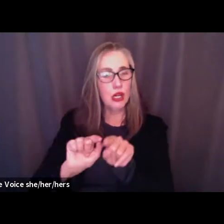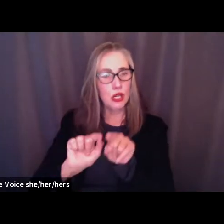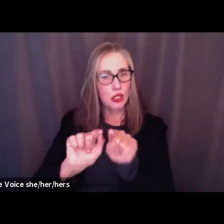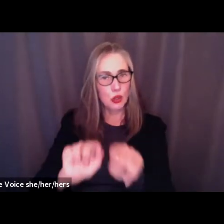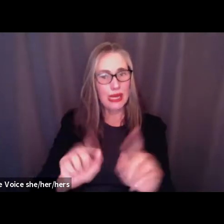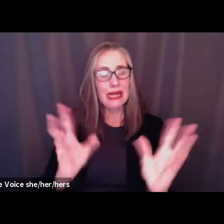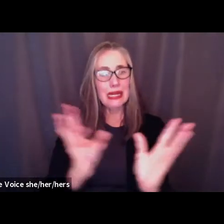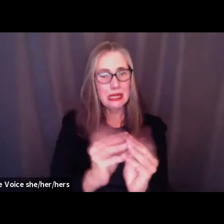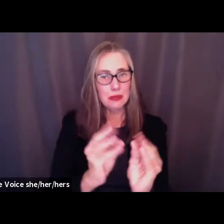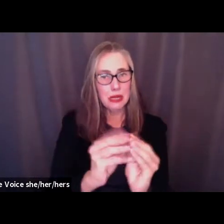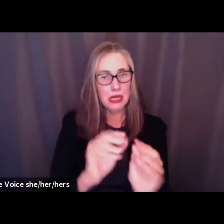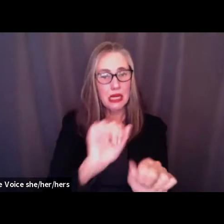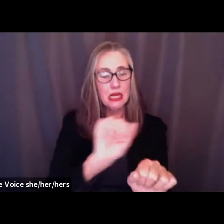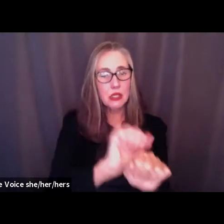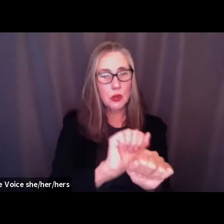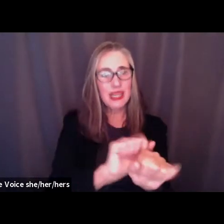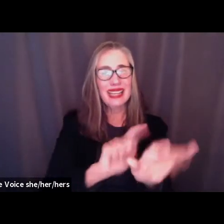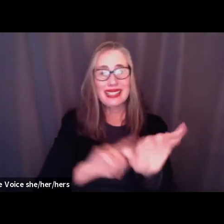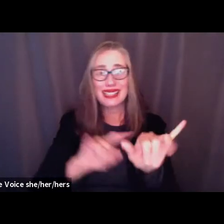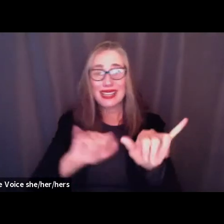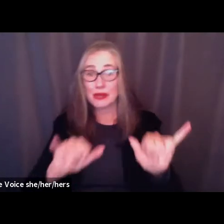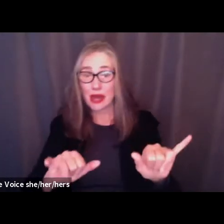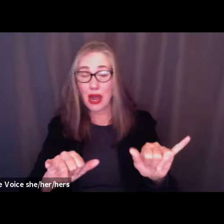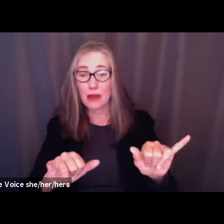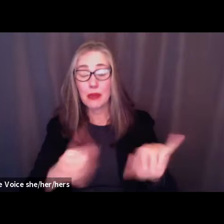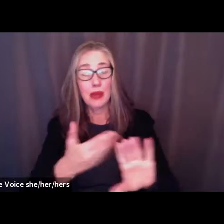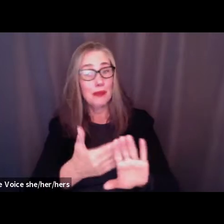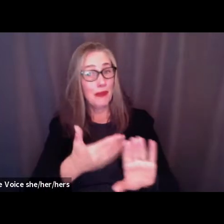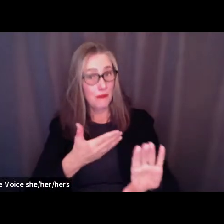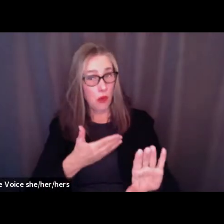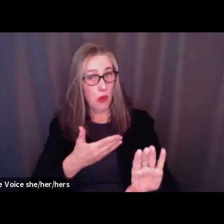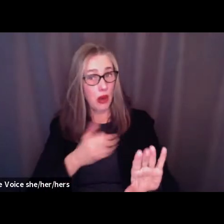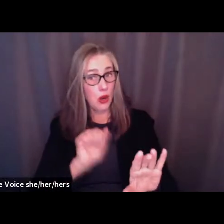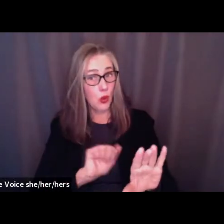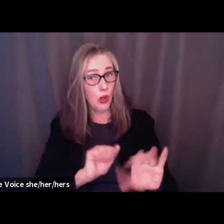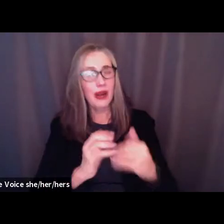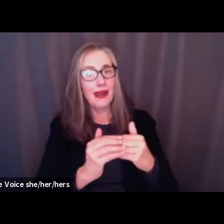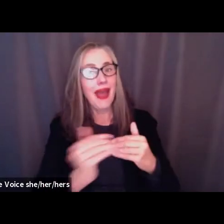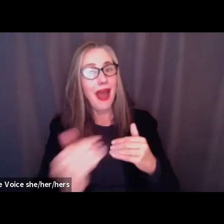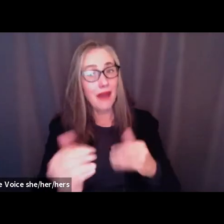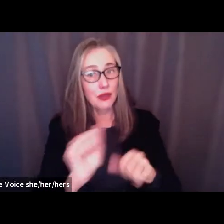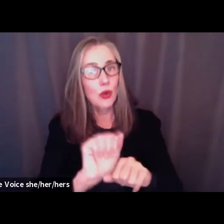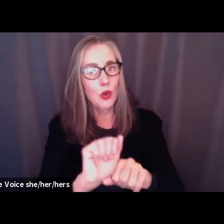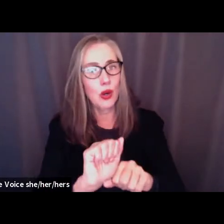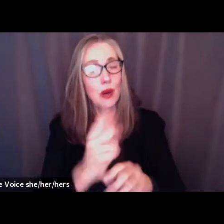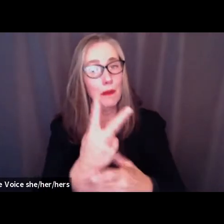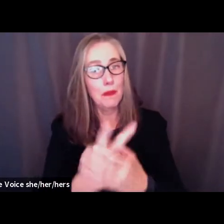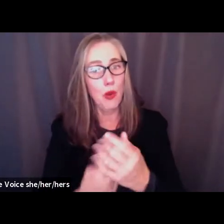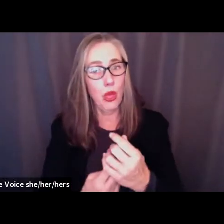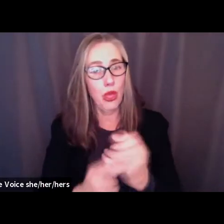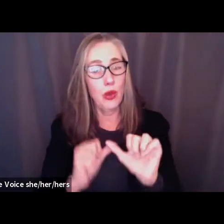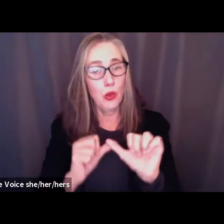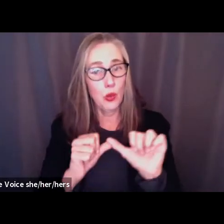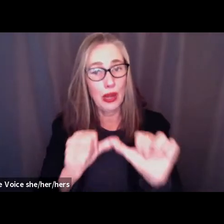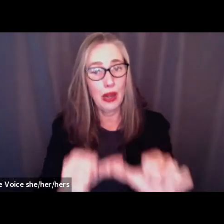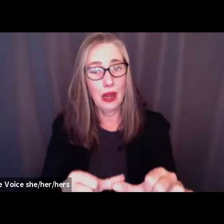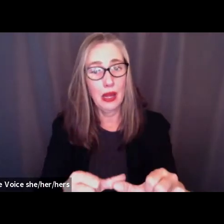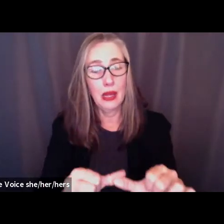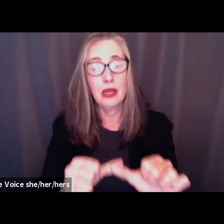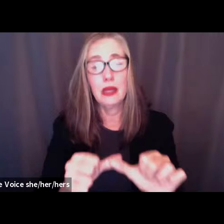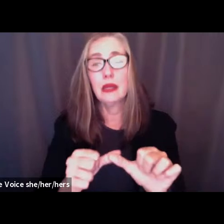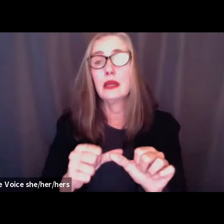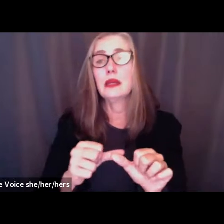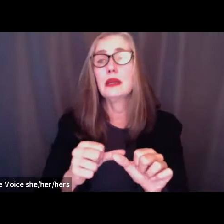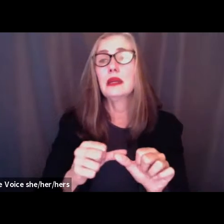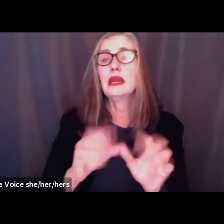but also before and will continue after this meeting. You know, with regards to the delegate